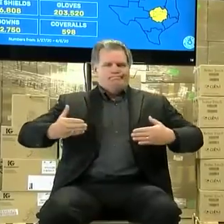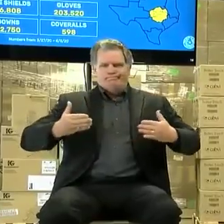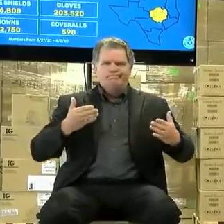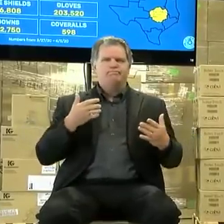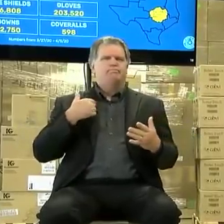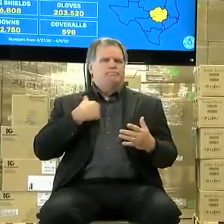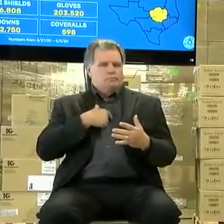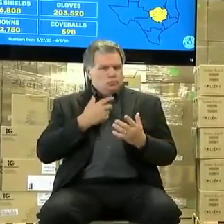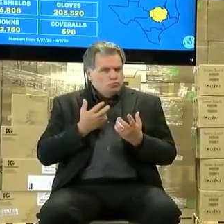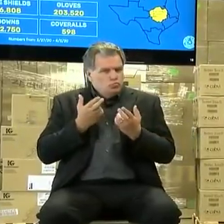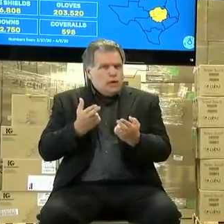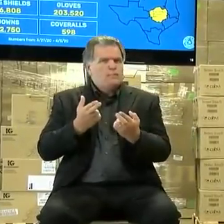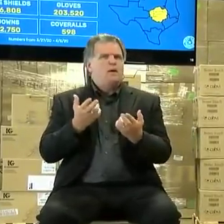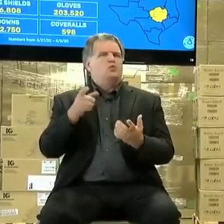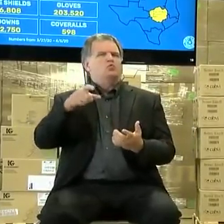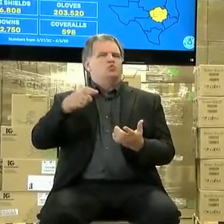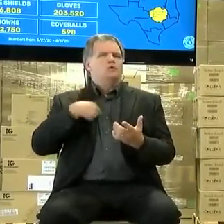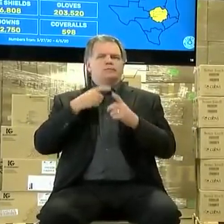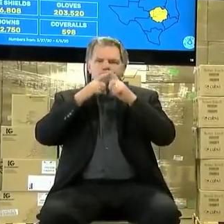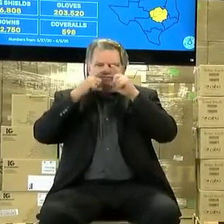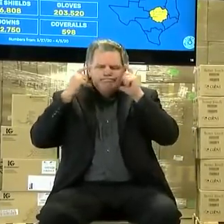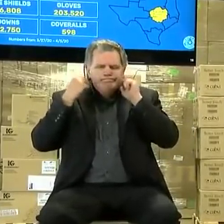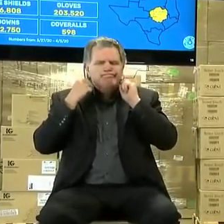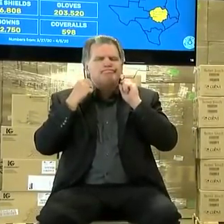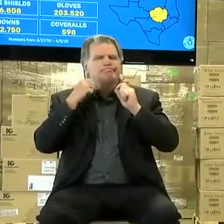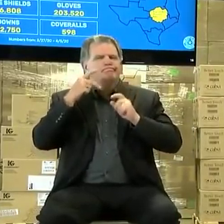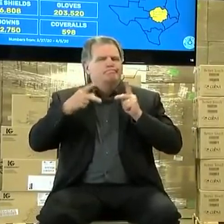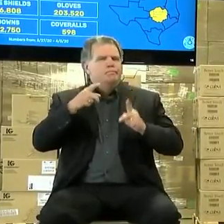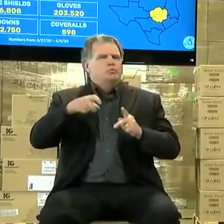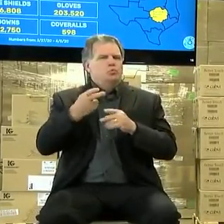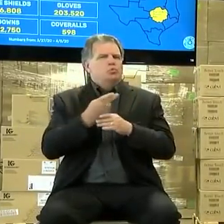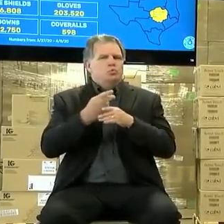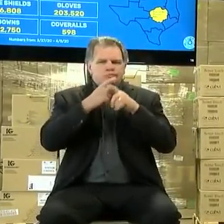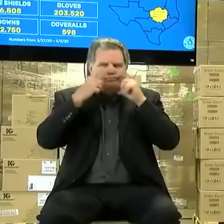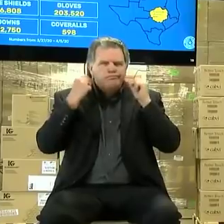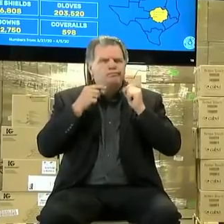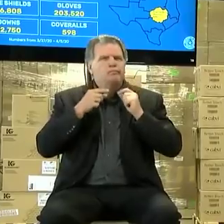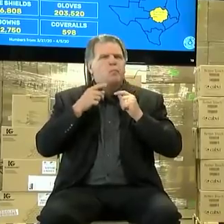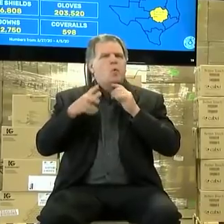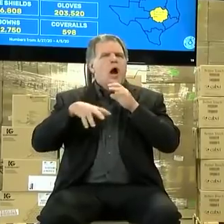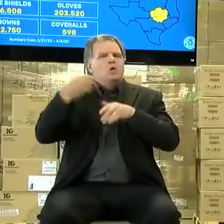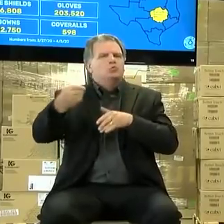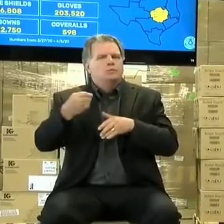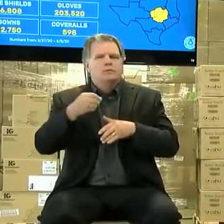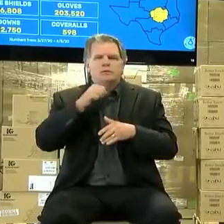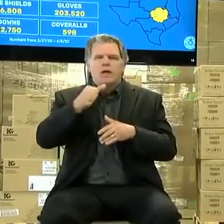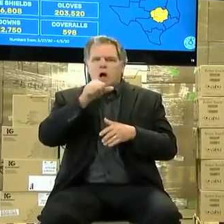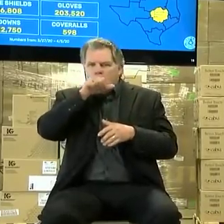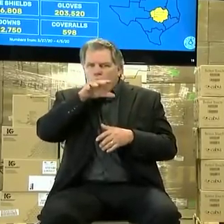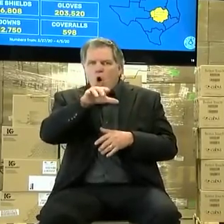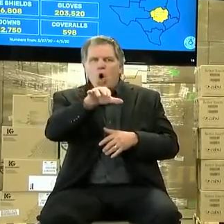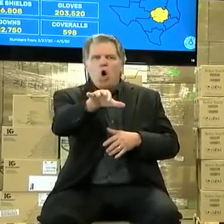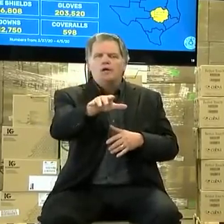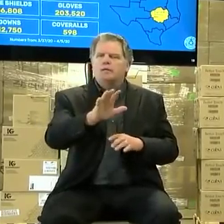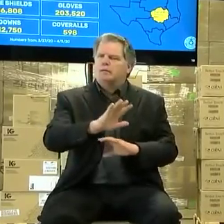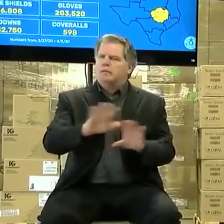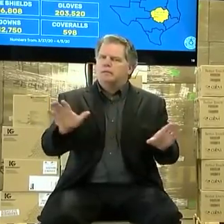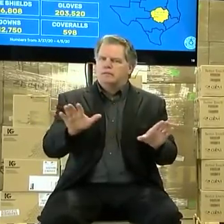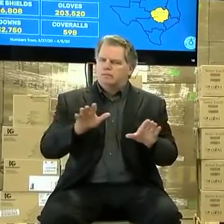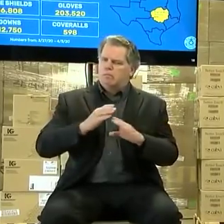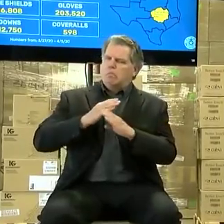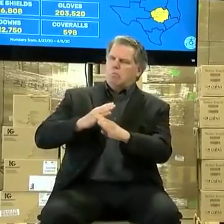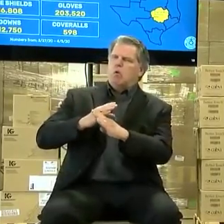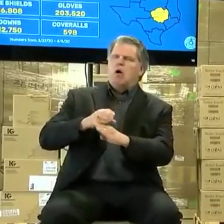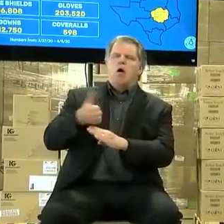to have cloth face coverings that people should wear in public, so that they're not exhaling the germs and they're helping to protect other